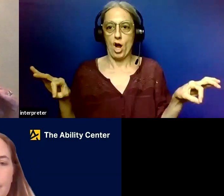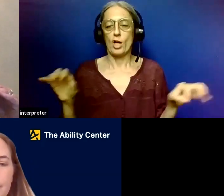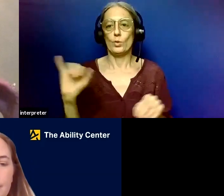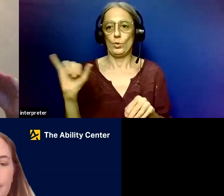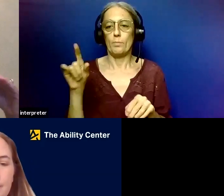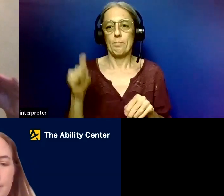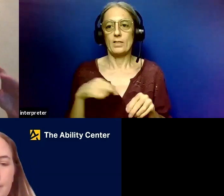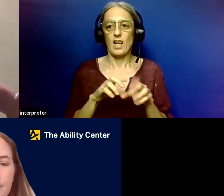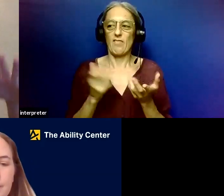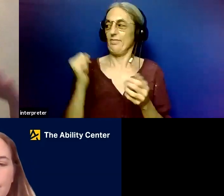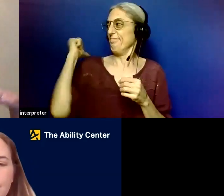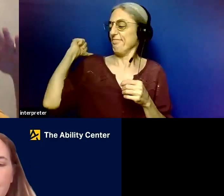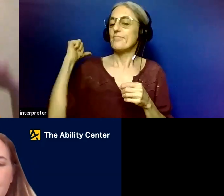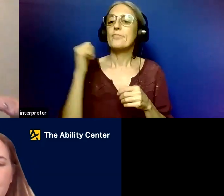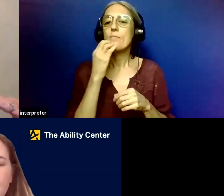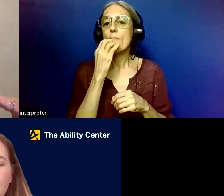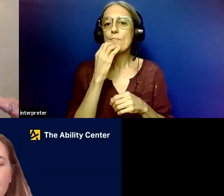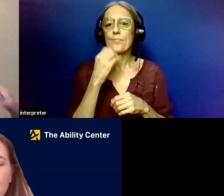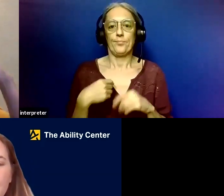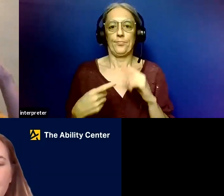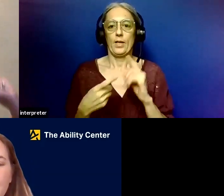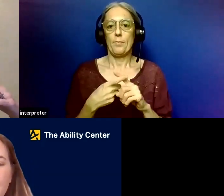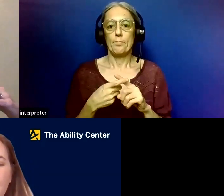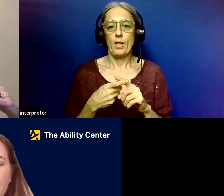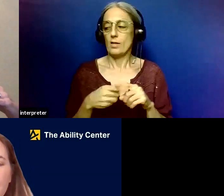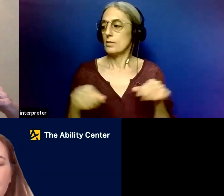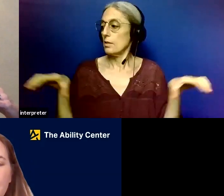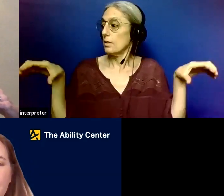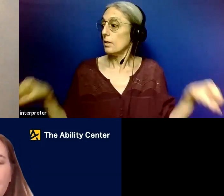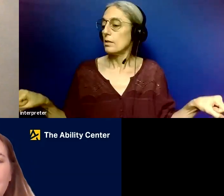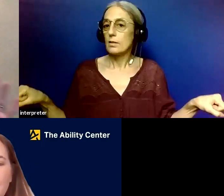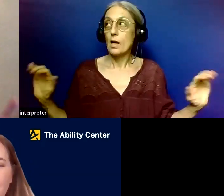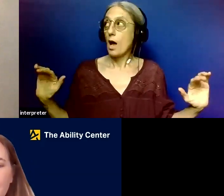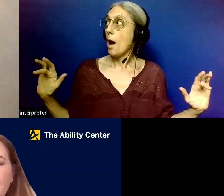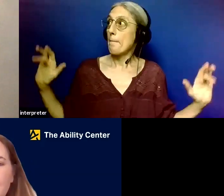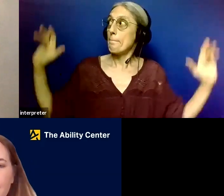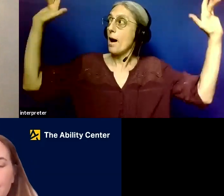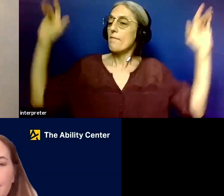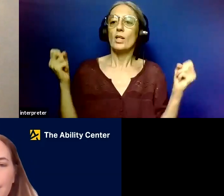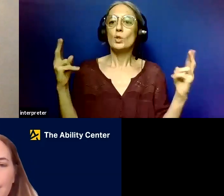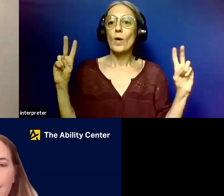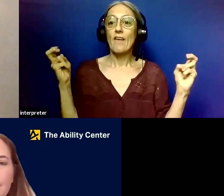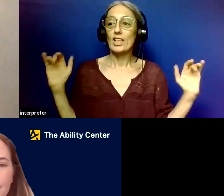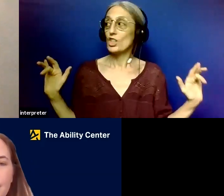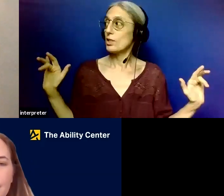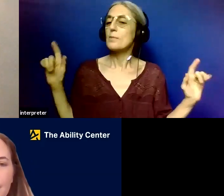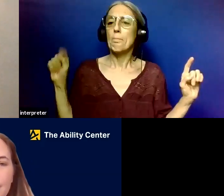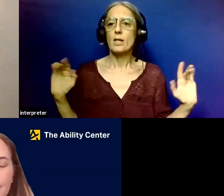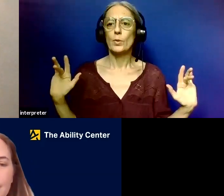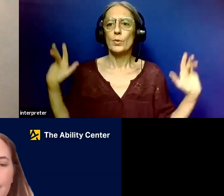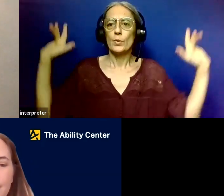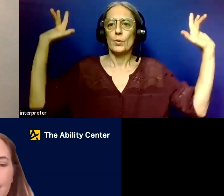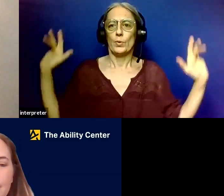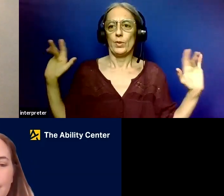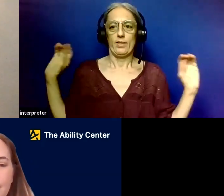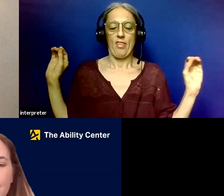be anything above them for 12 inches. And there's so many rules about bathrooms. The toilet